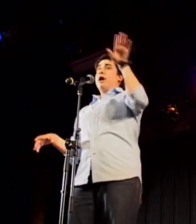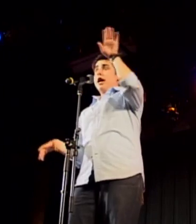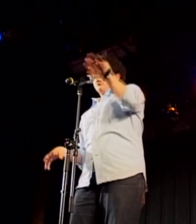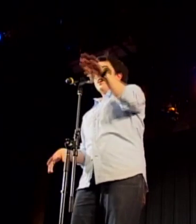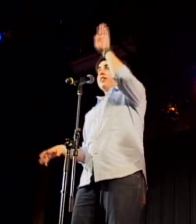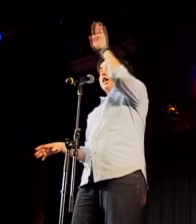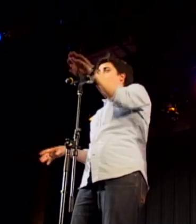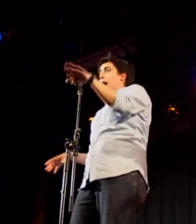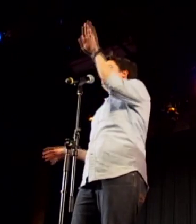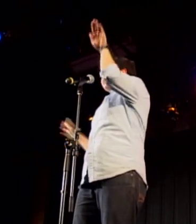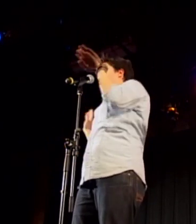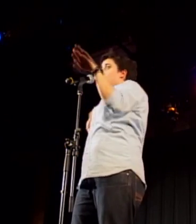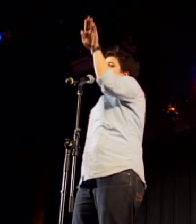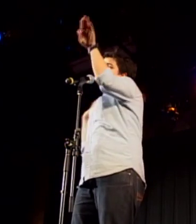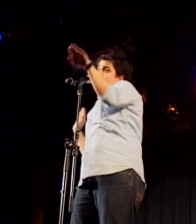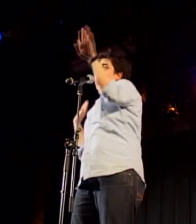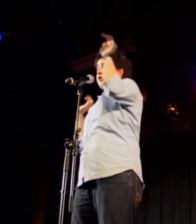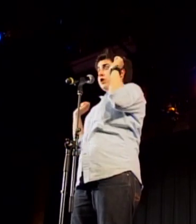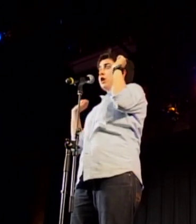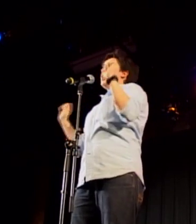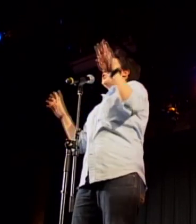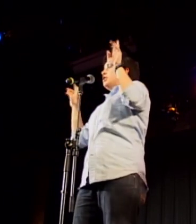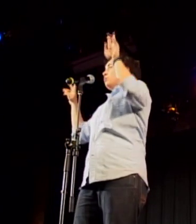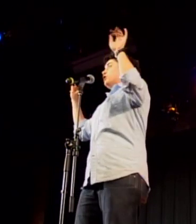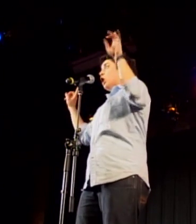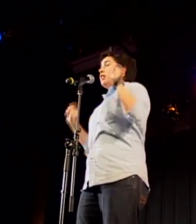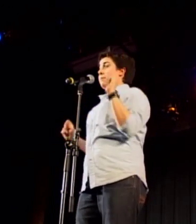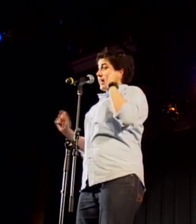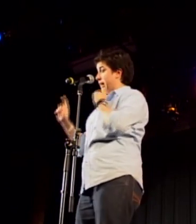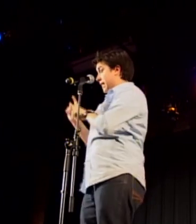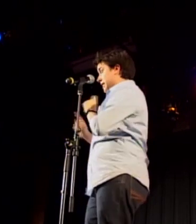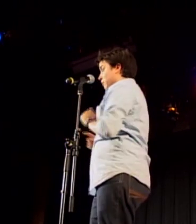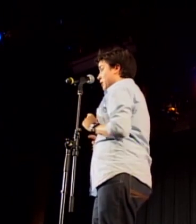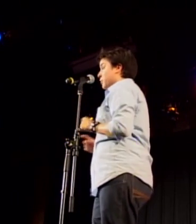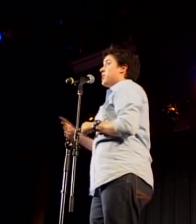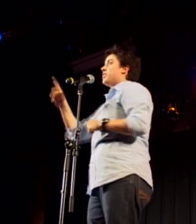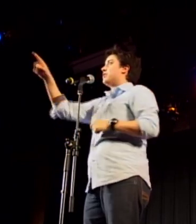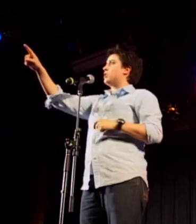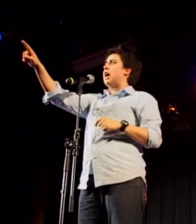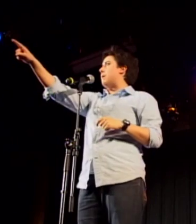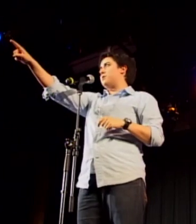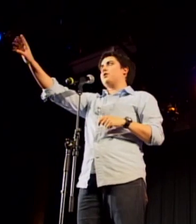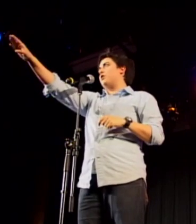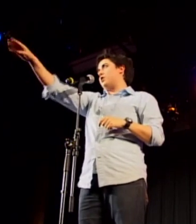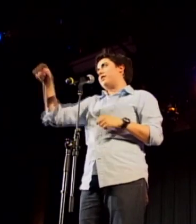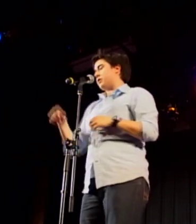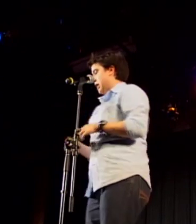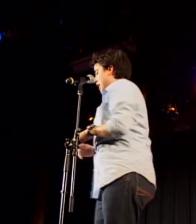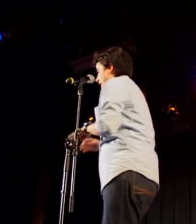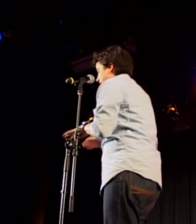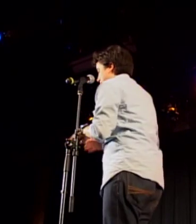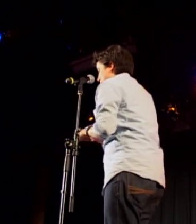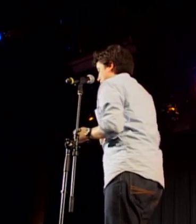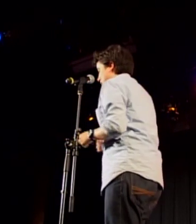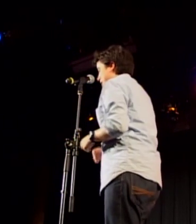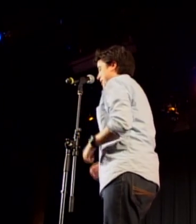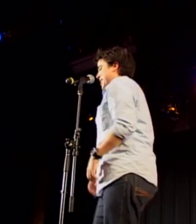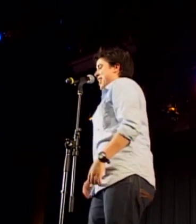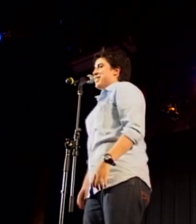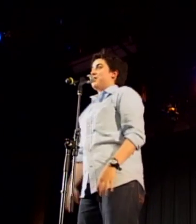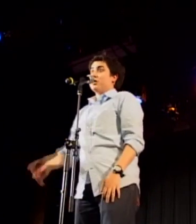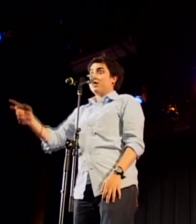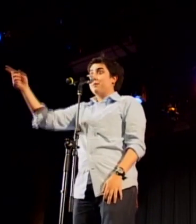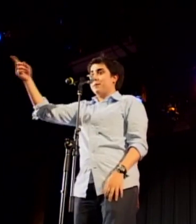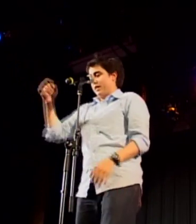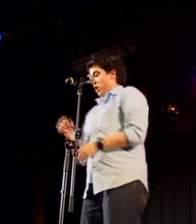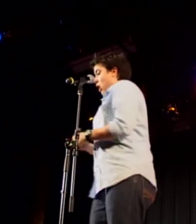you, but when the cop would pull over my mother, she would give you like license and registration. Cops, close your ears. License and